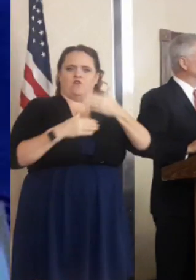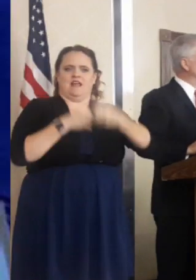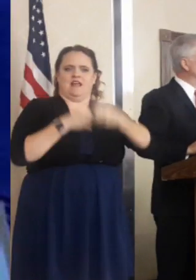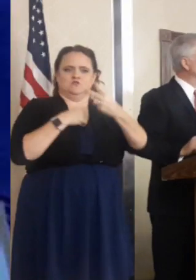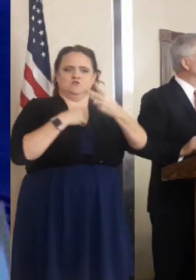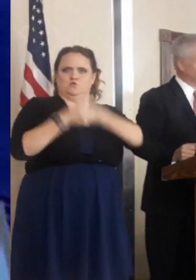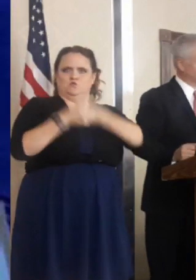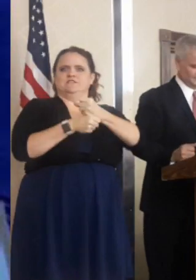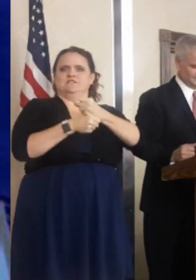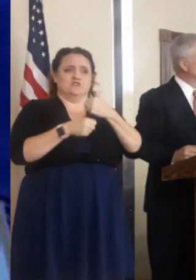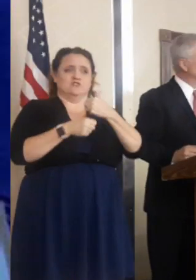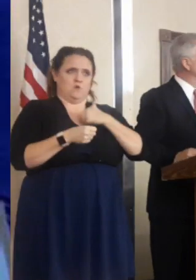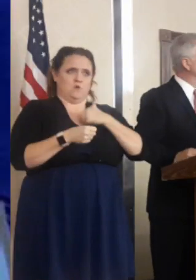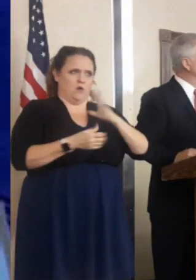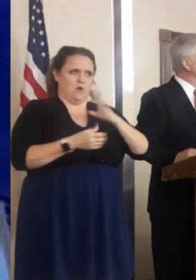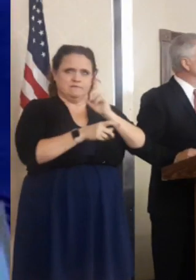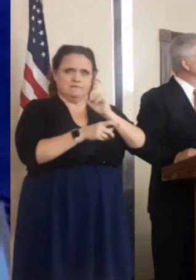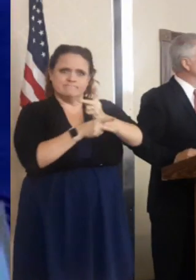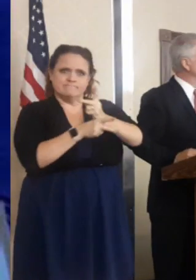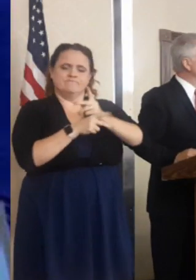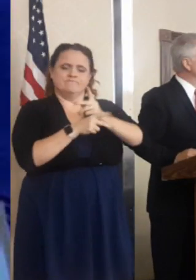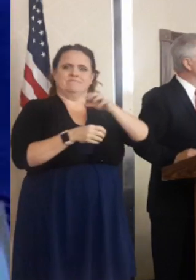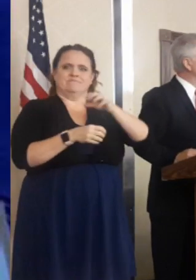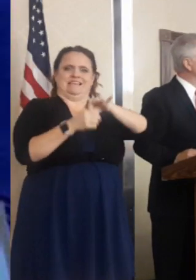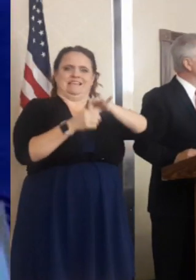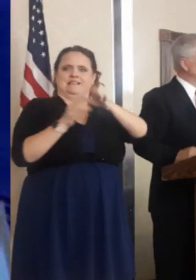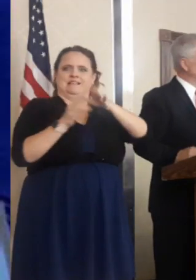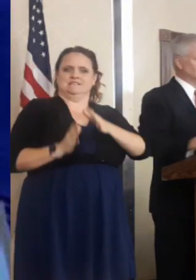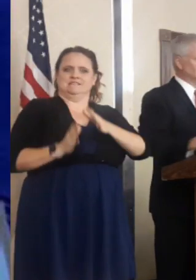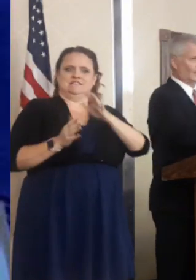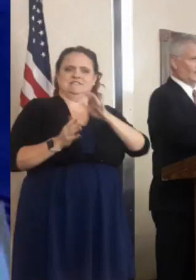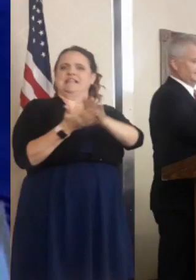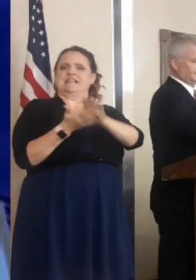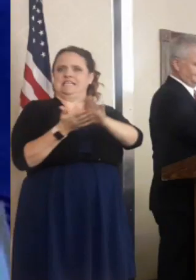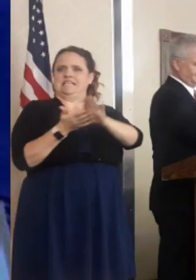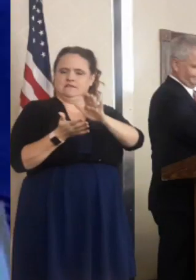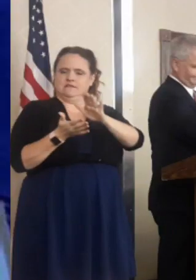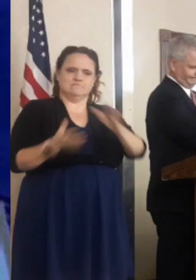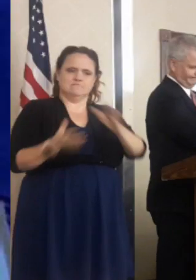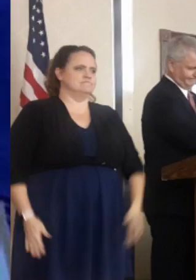keep those elections clean. And again, thank you for your confidence.